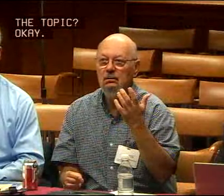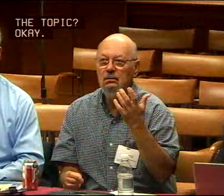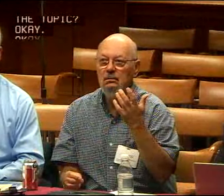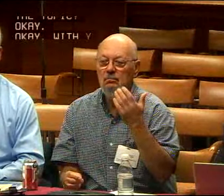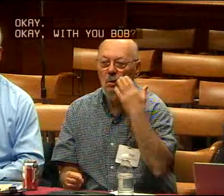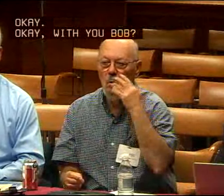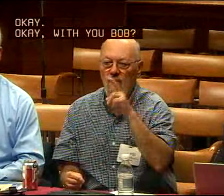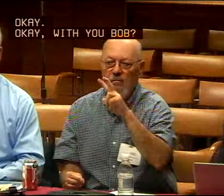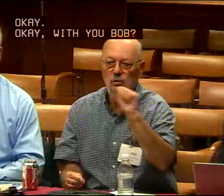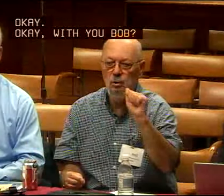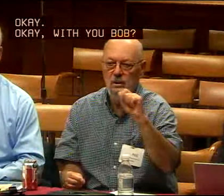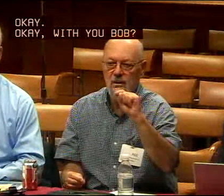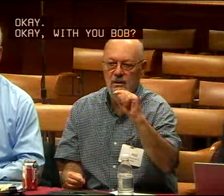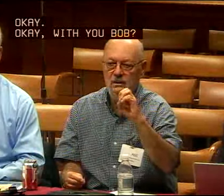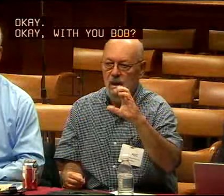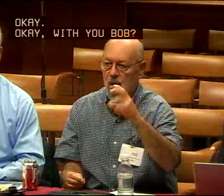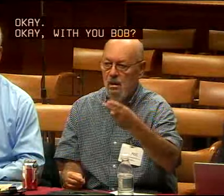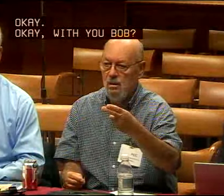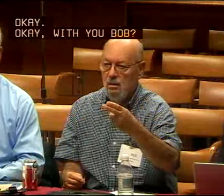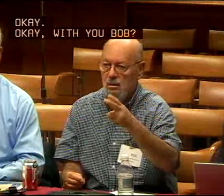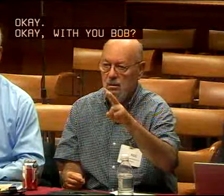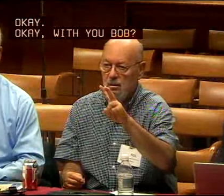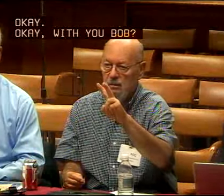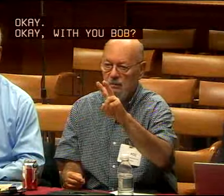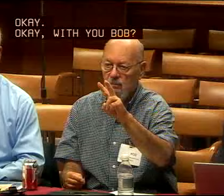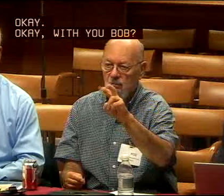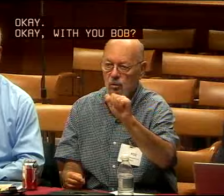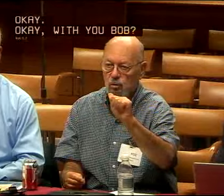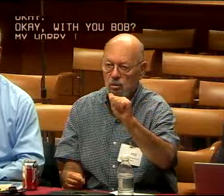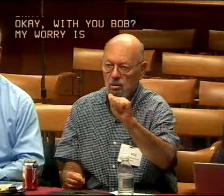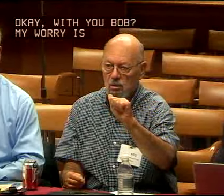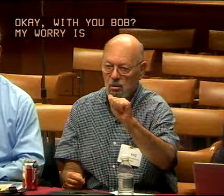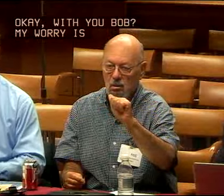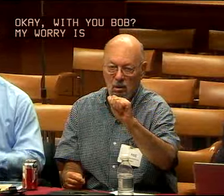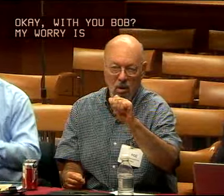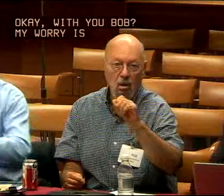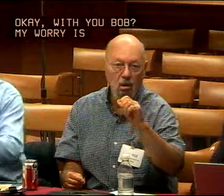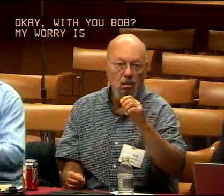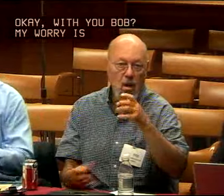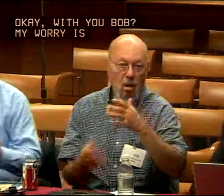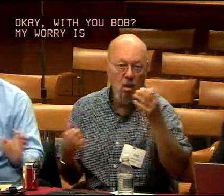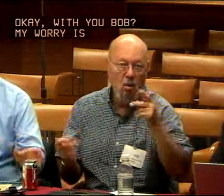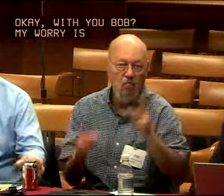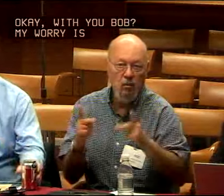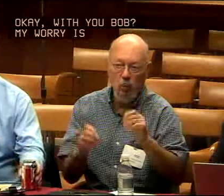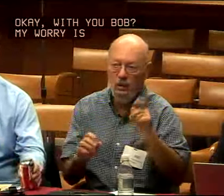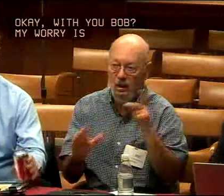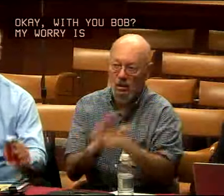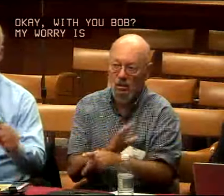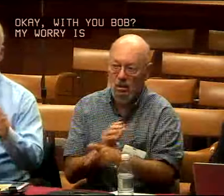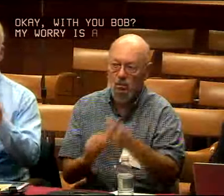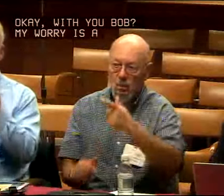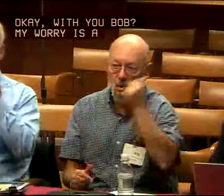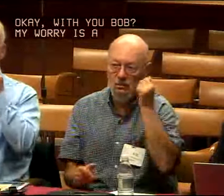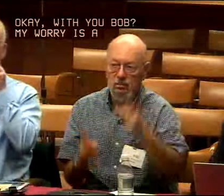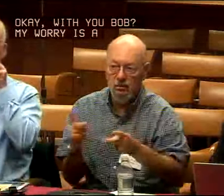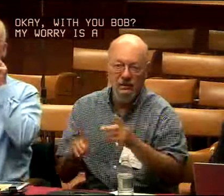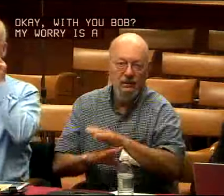My worry is, I don't know if you remember the issue at Virginia Tech University, where a lot of